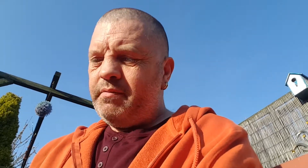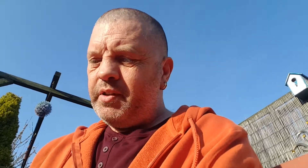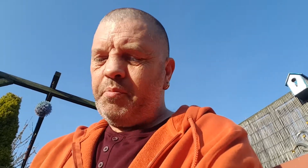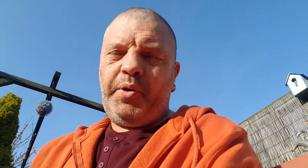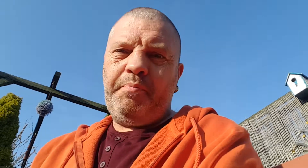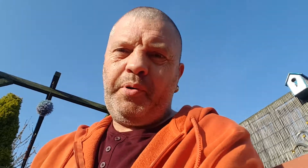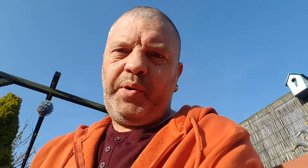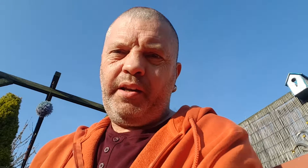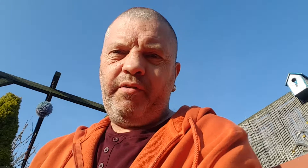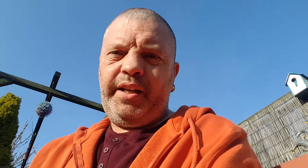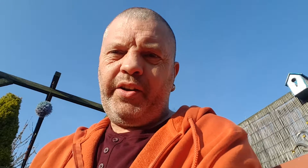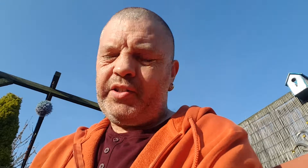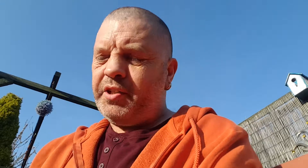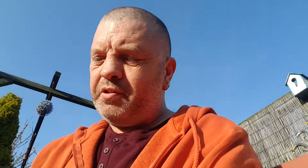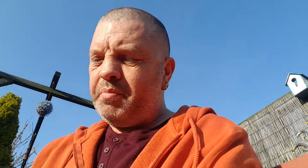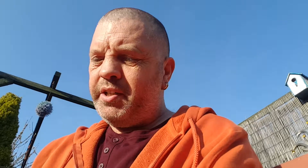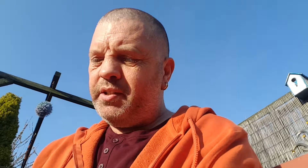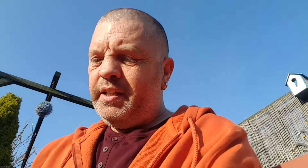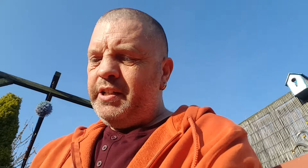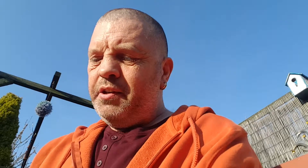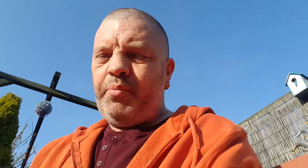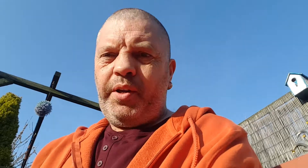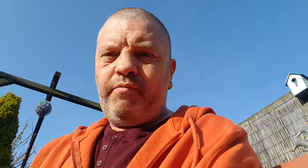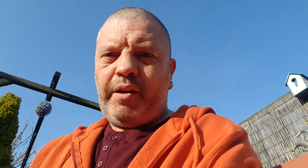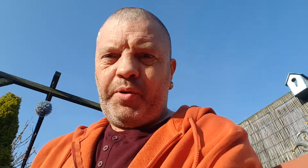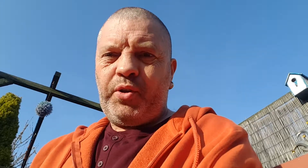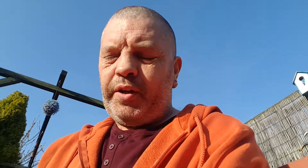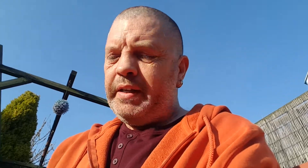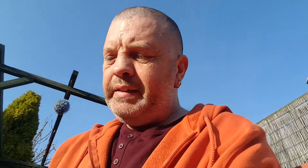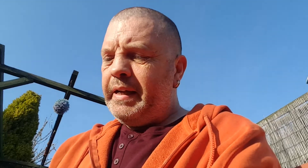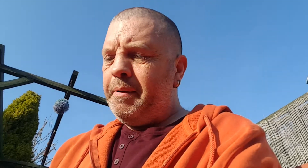no point in building a really nice custom bass and putting rubbish on it.